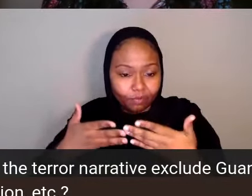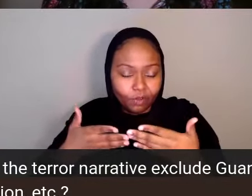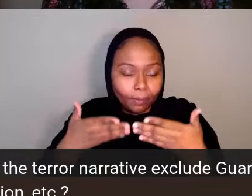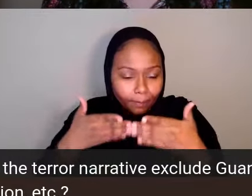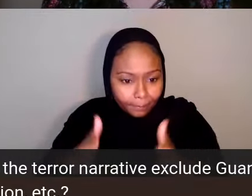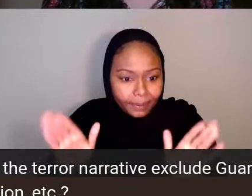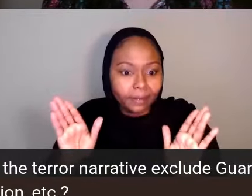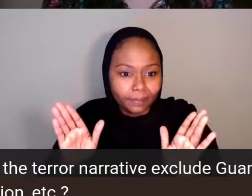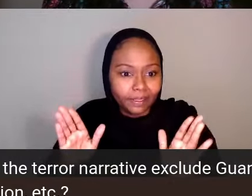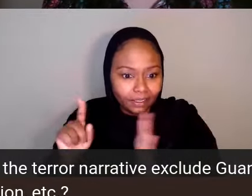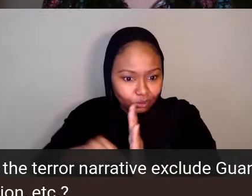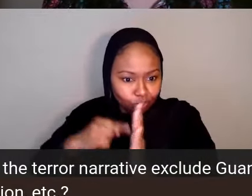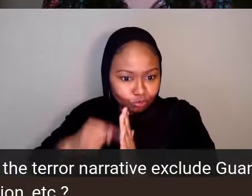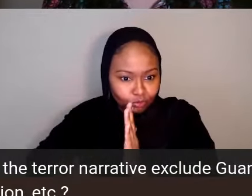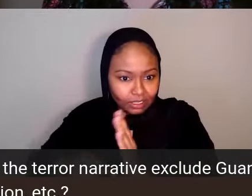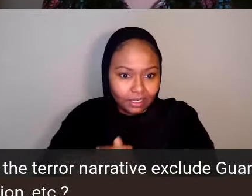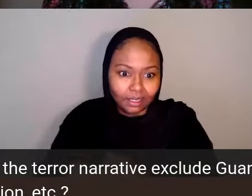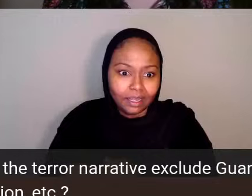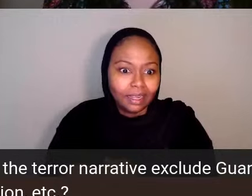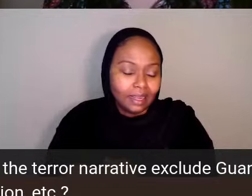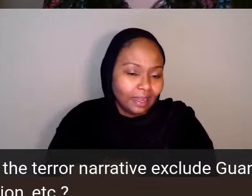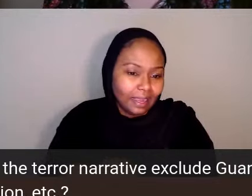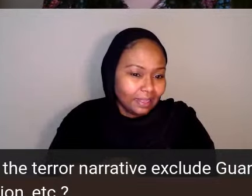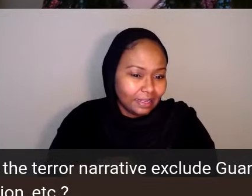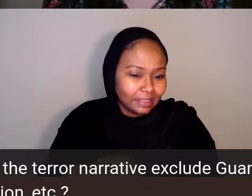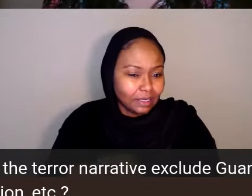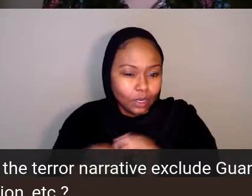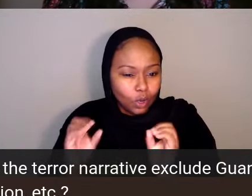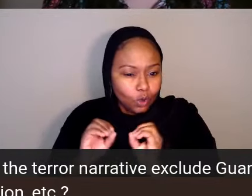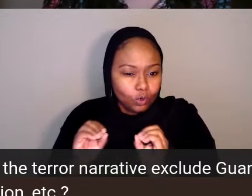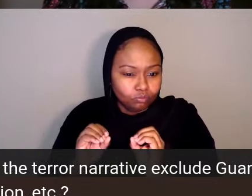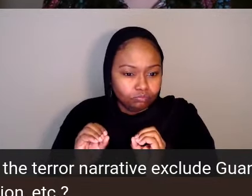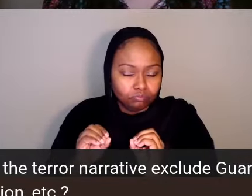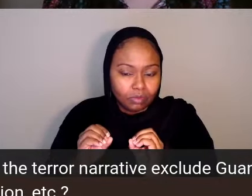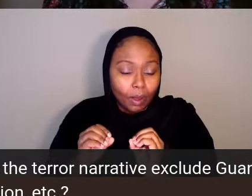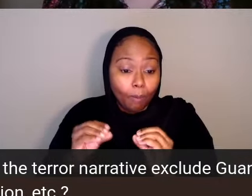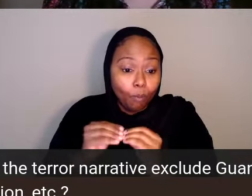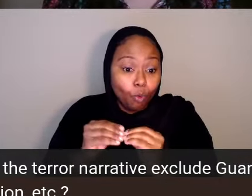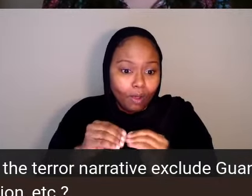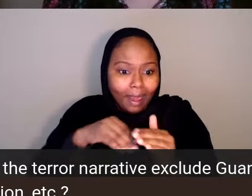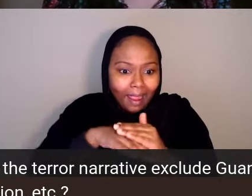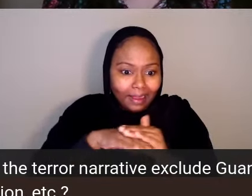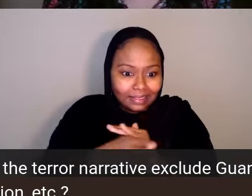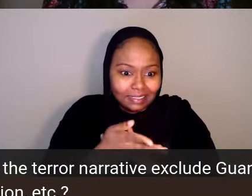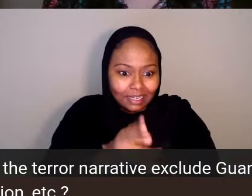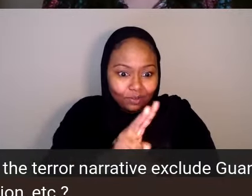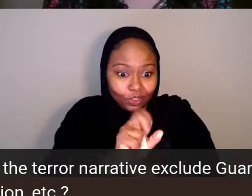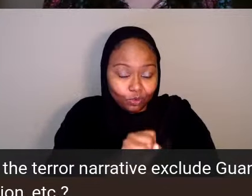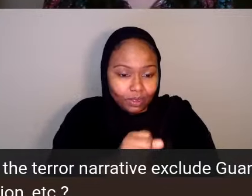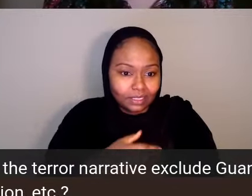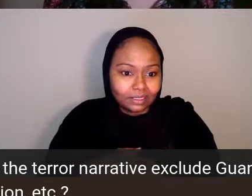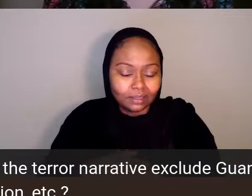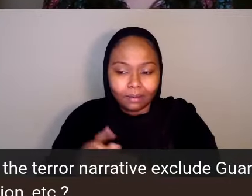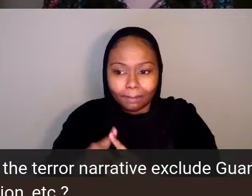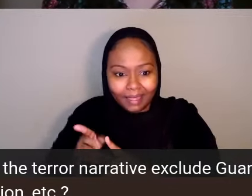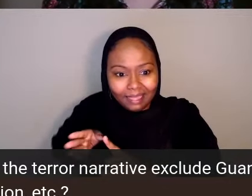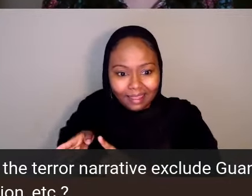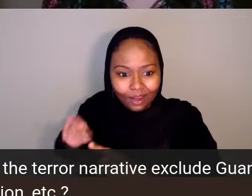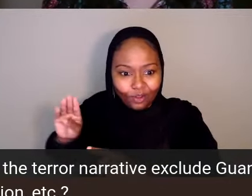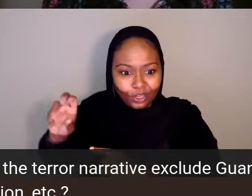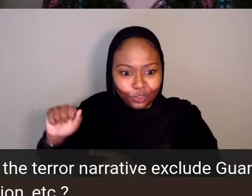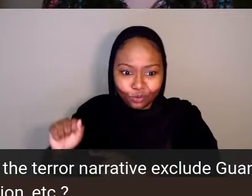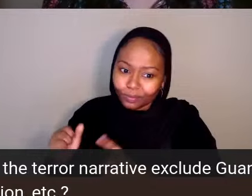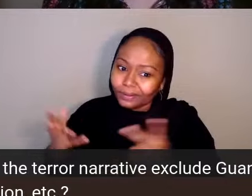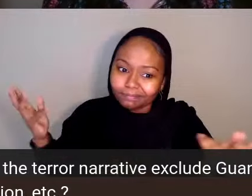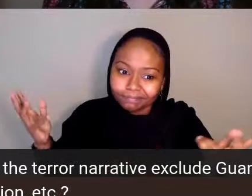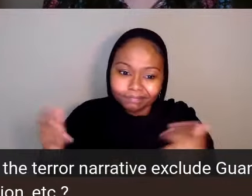way that there's just more access to see what's going on in the US in your, in your backyard. And so I think that's part of the